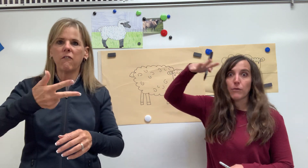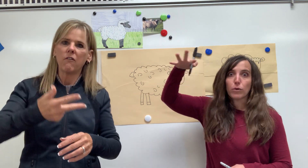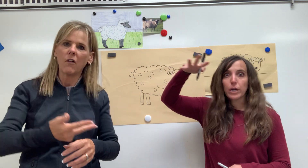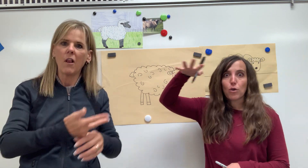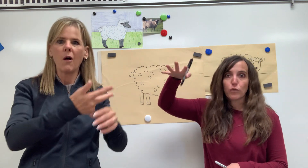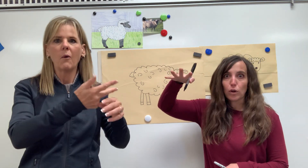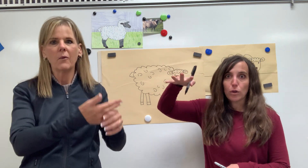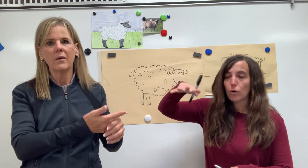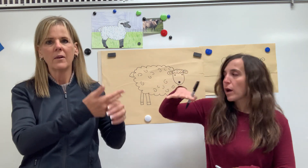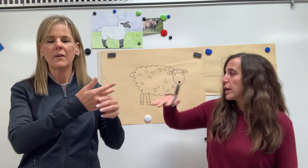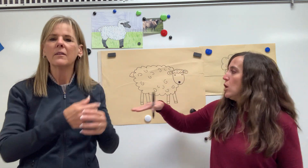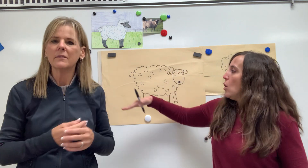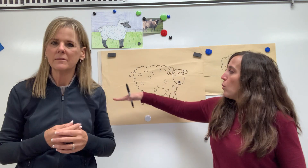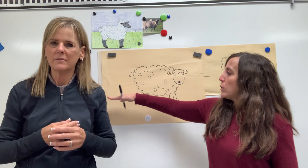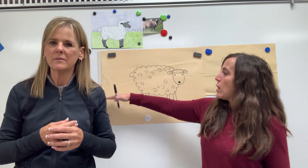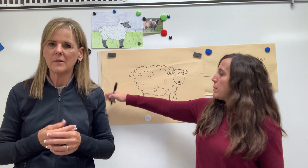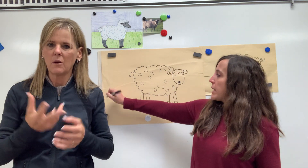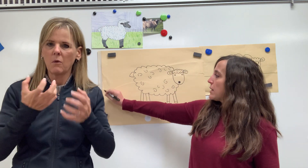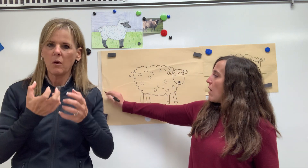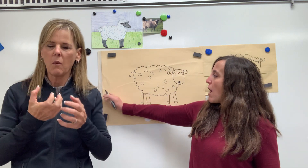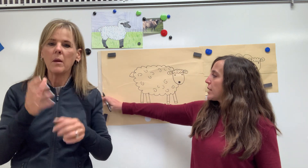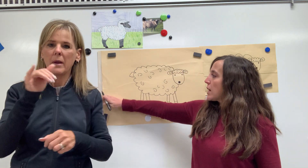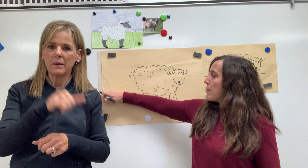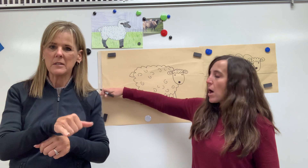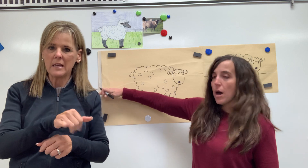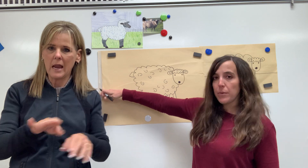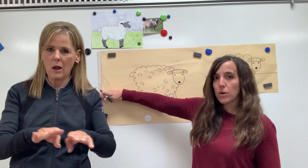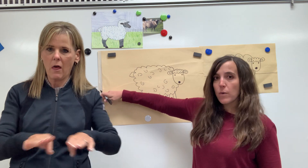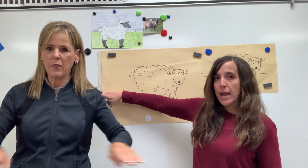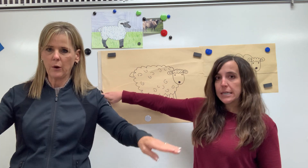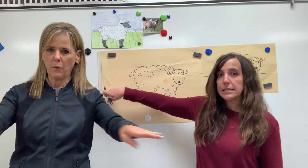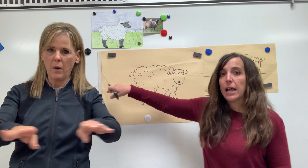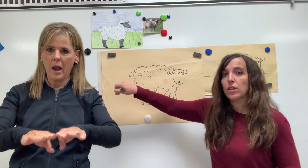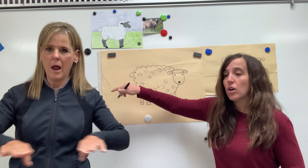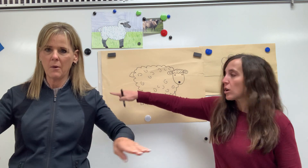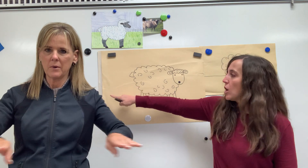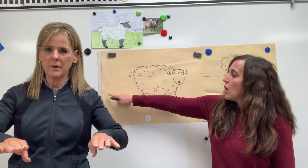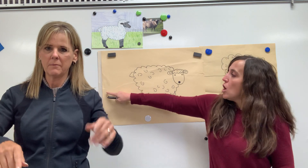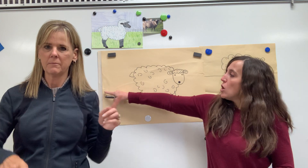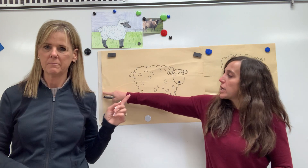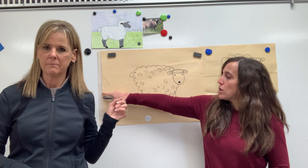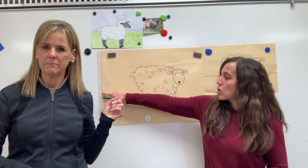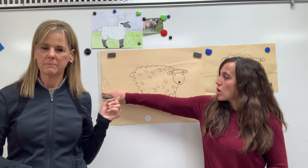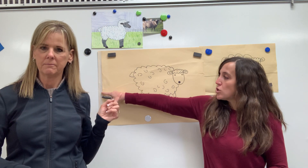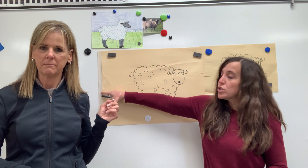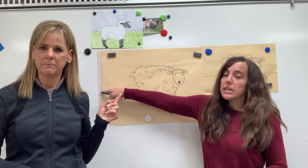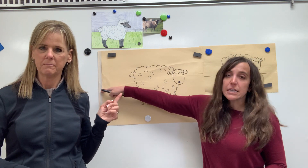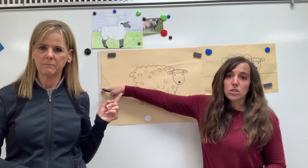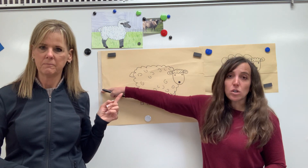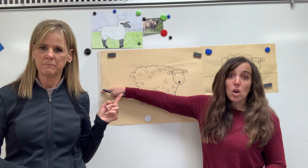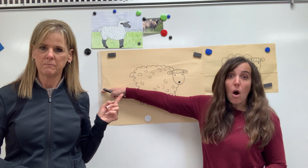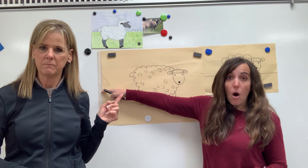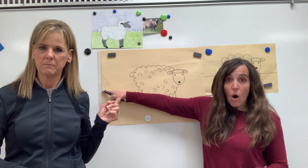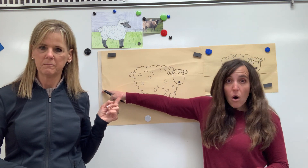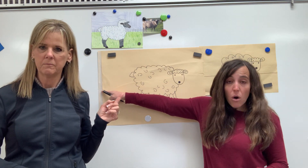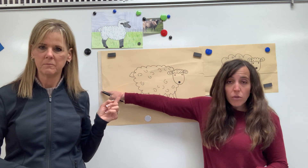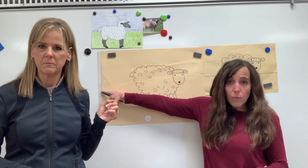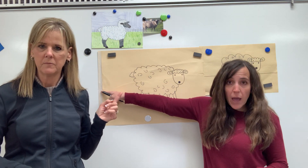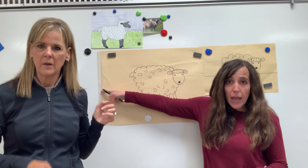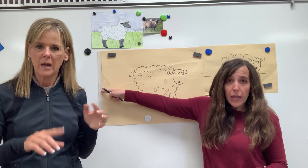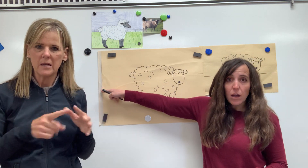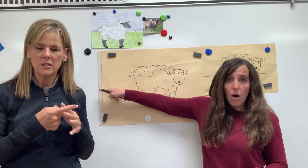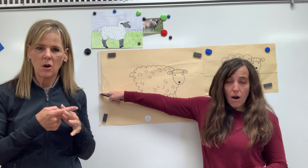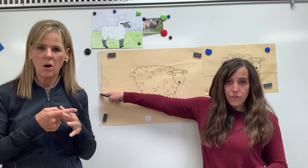him hovering over, okay? We want to make a line come up a little ways, and look, kindergartners, it starts